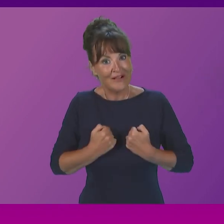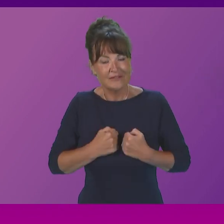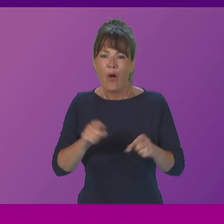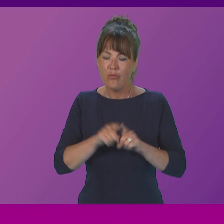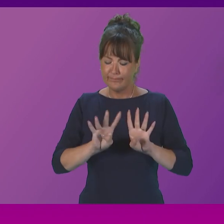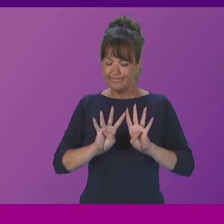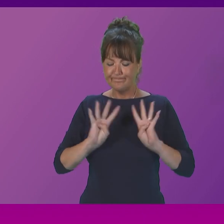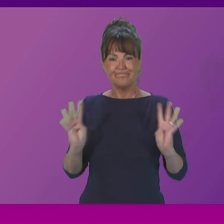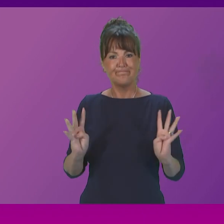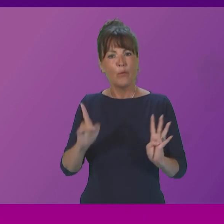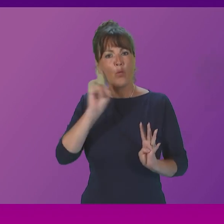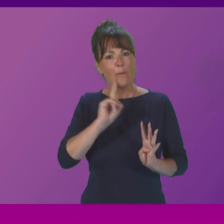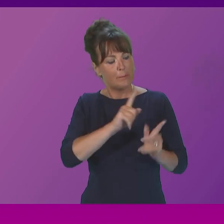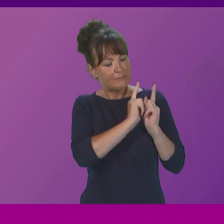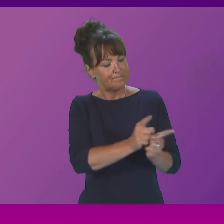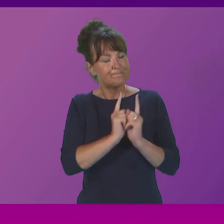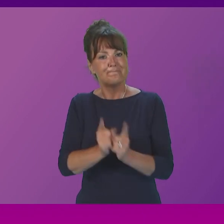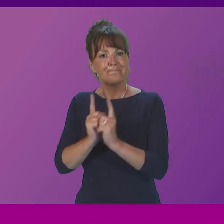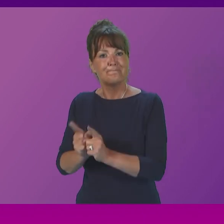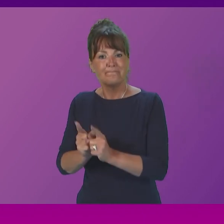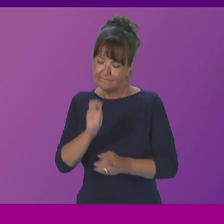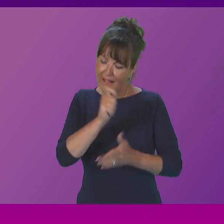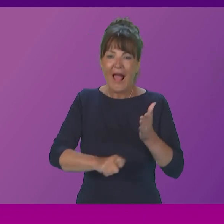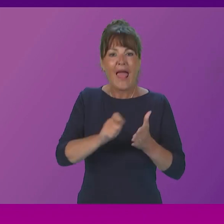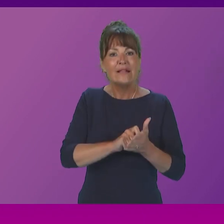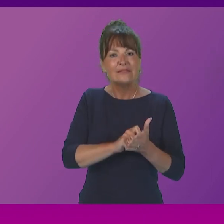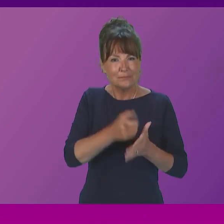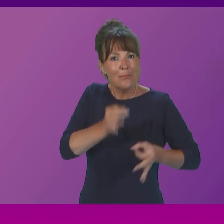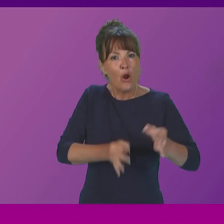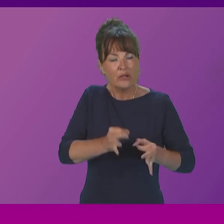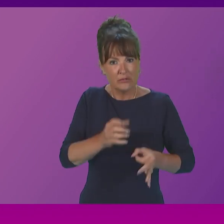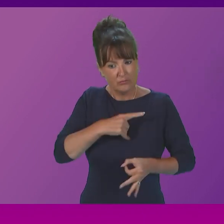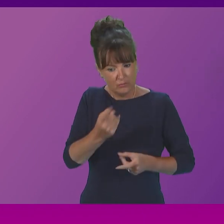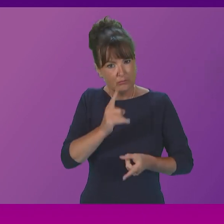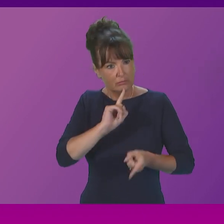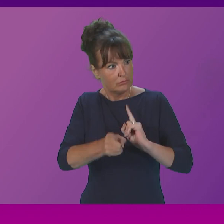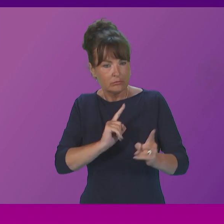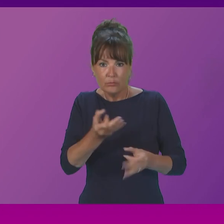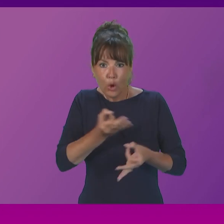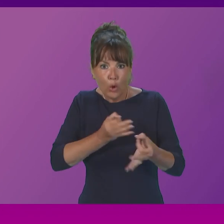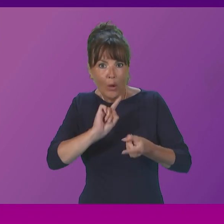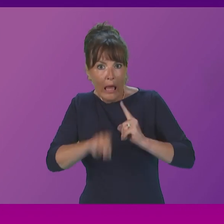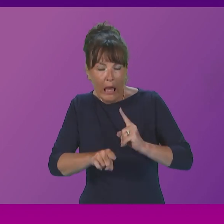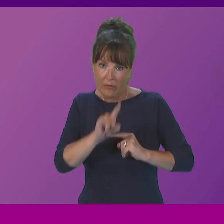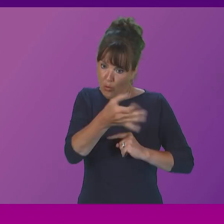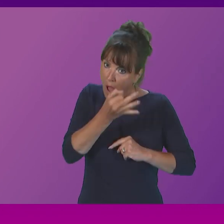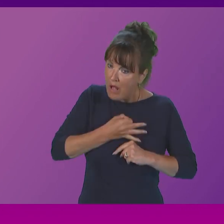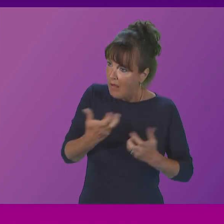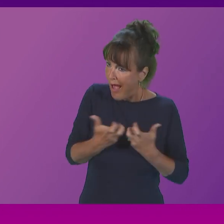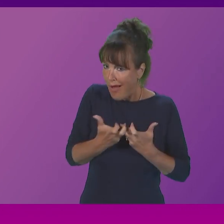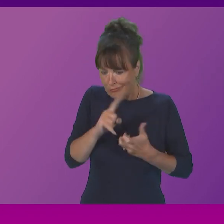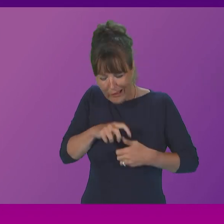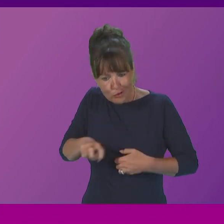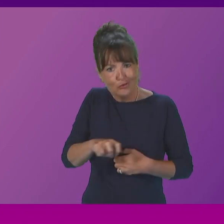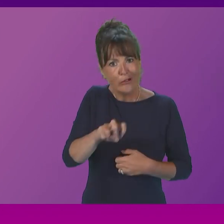elected women will join us for a question and answer session about getting involved in politics, about their journey. And we also